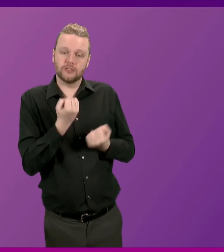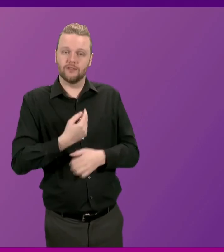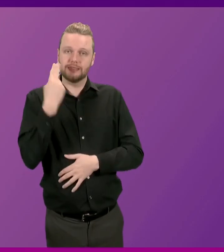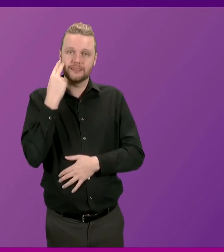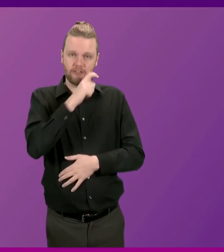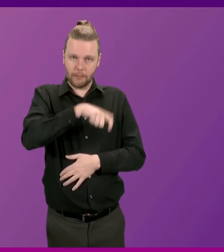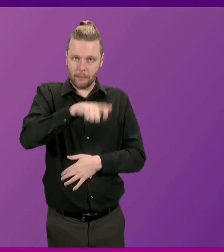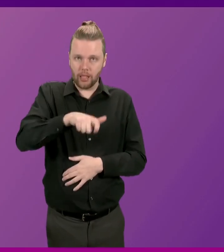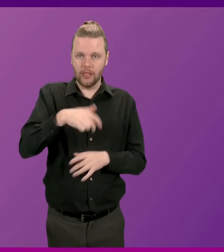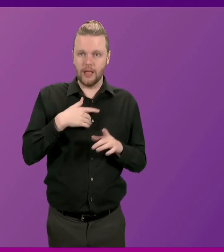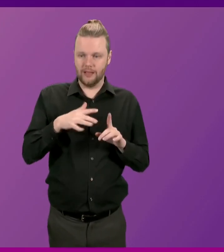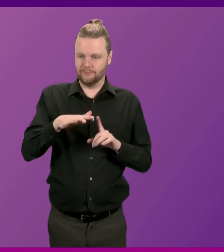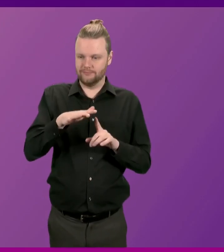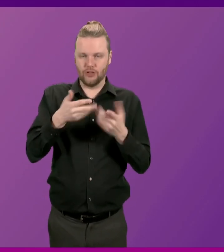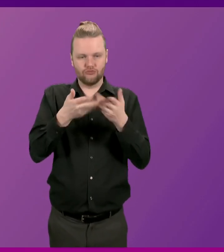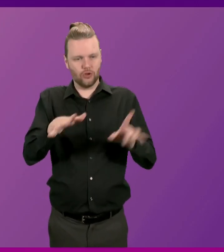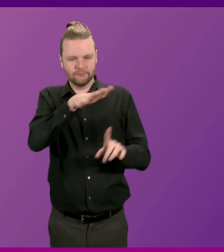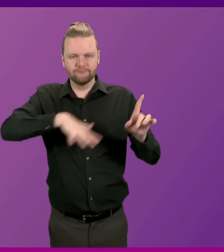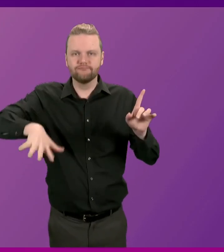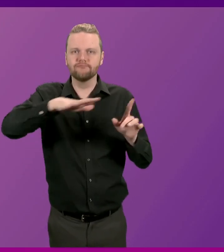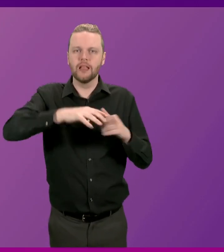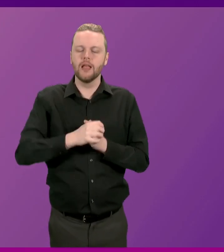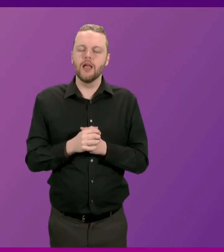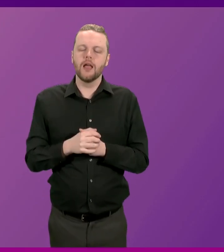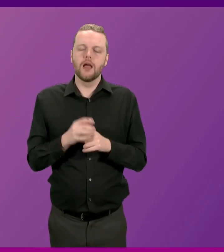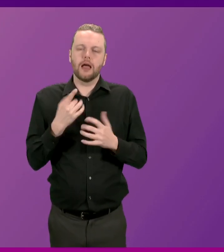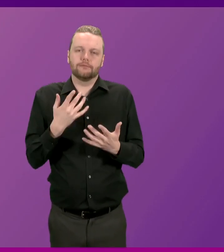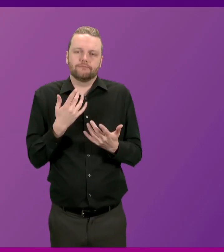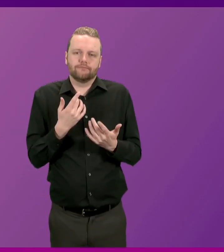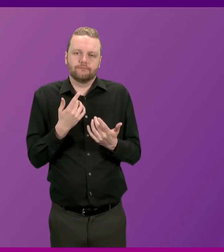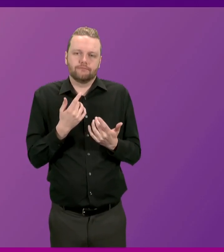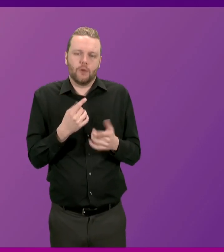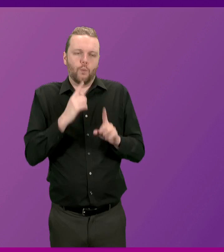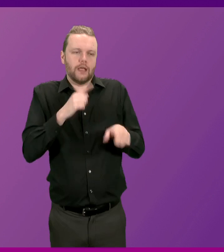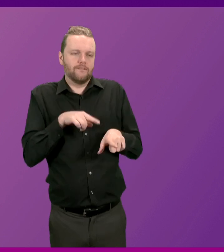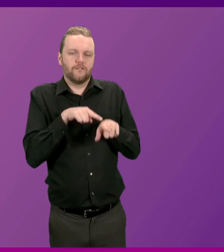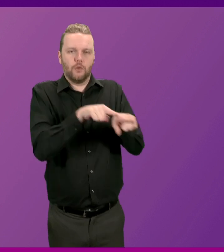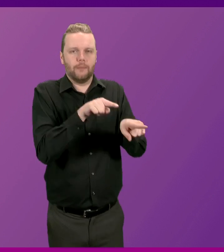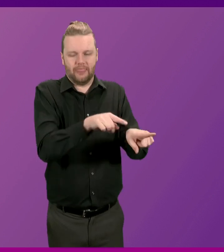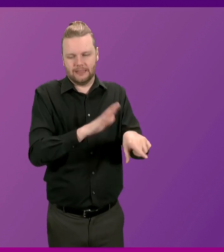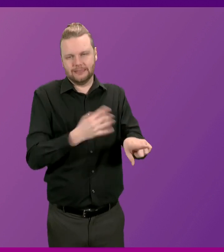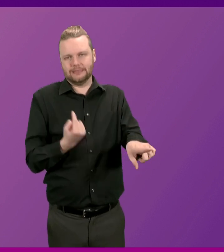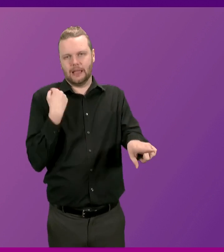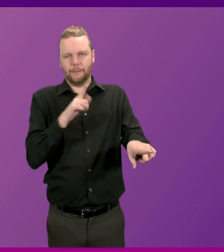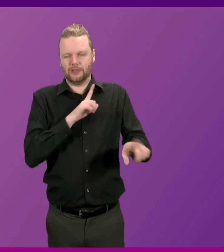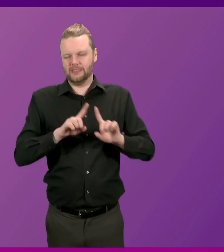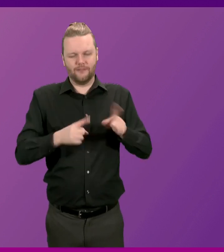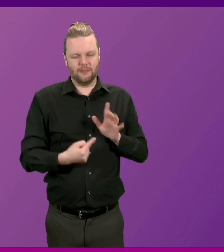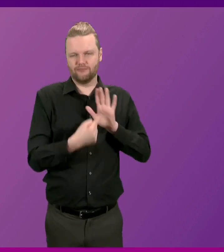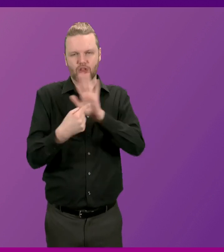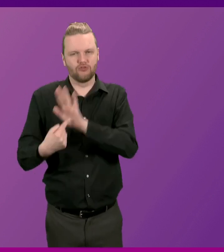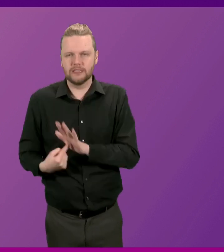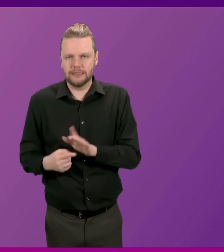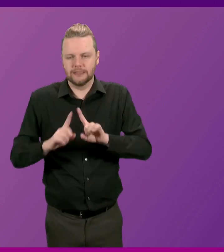kind of across the board. And we weren't able to follow up at that point, I think, because different priorities, different